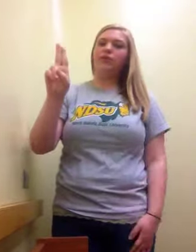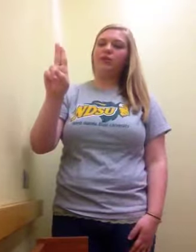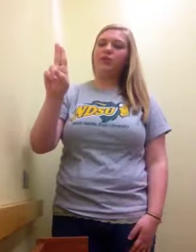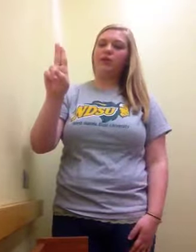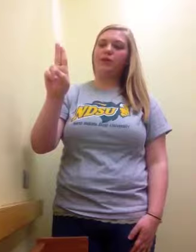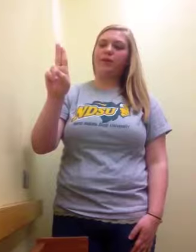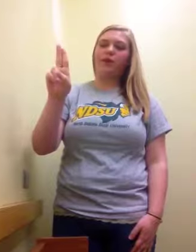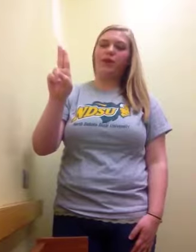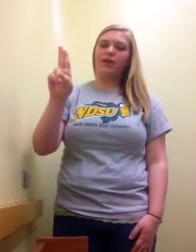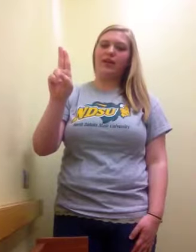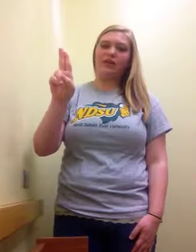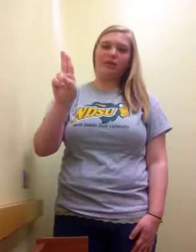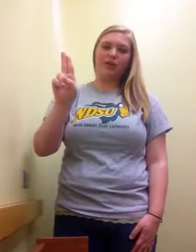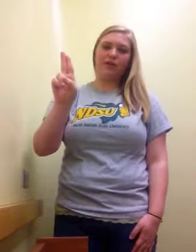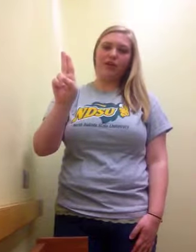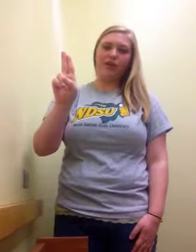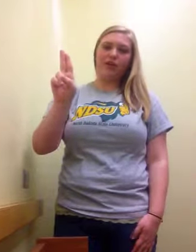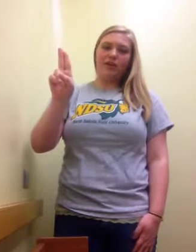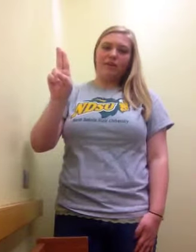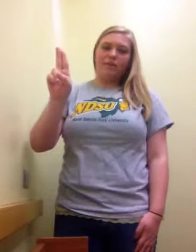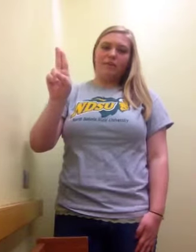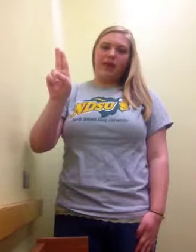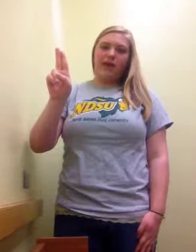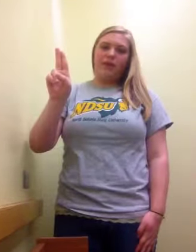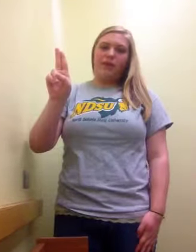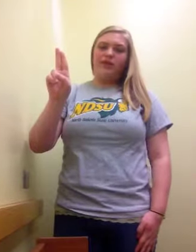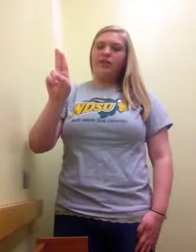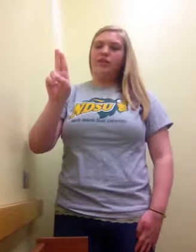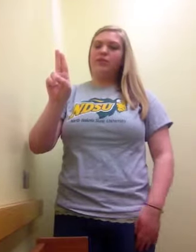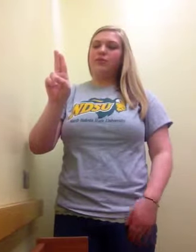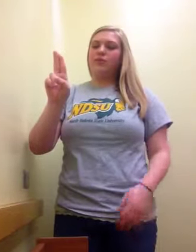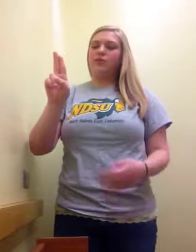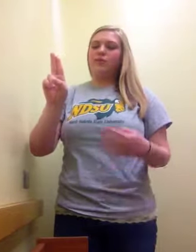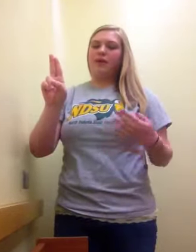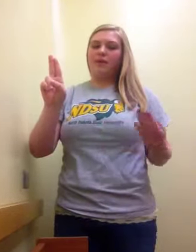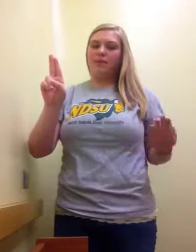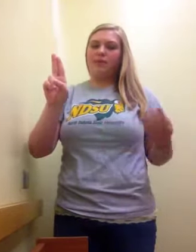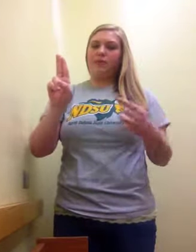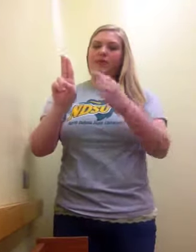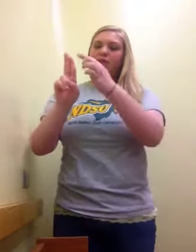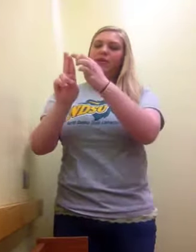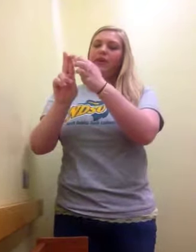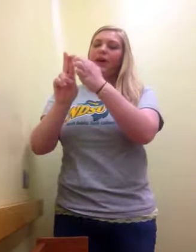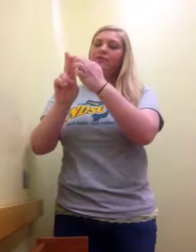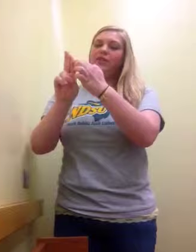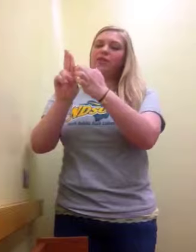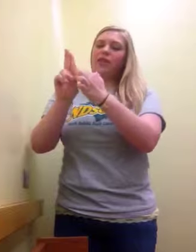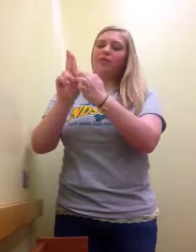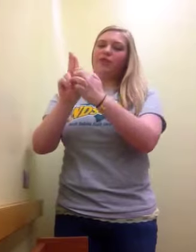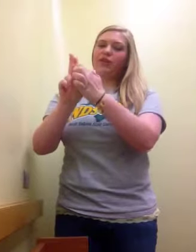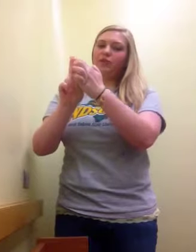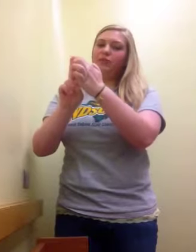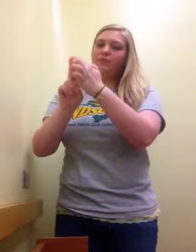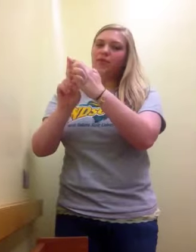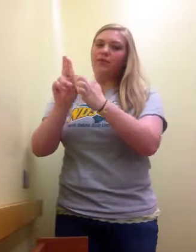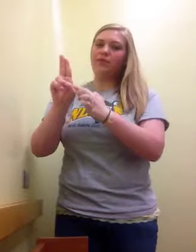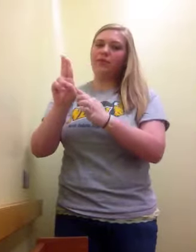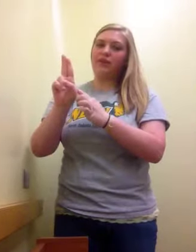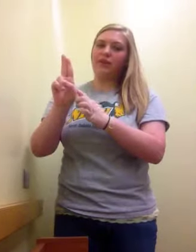just want to put up your index and your middle finger. And when teaching you, many deaf people will tell you that you can kind of see the shape of a U in between the